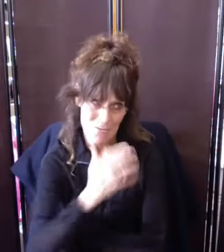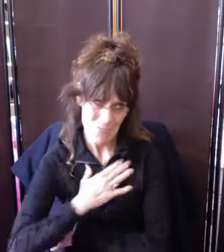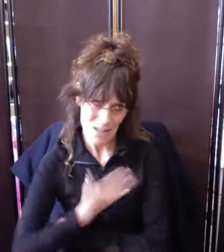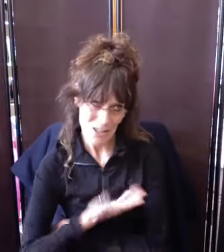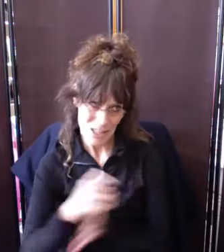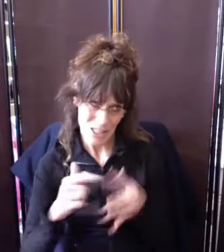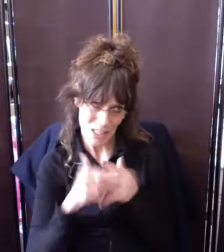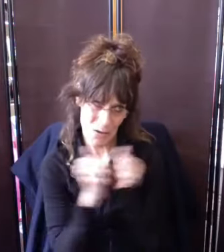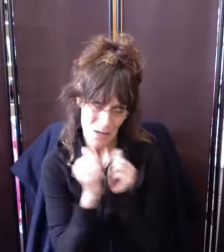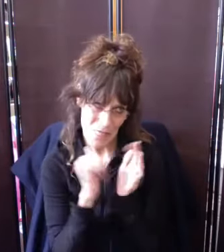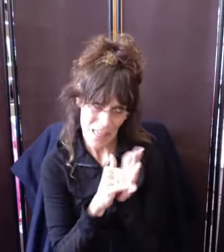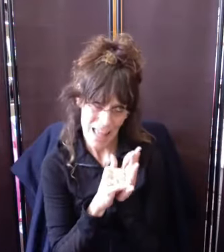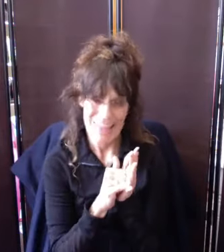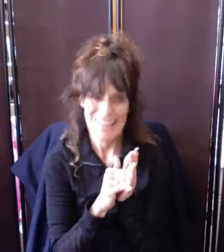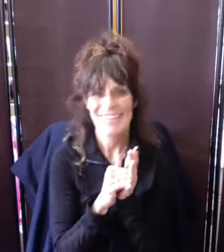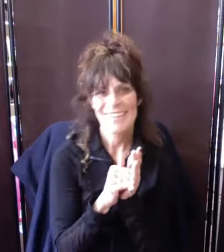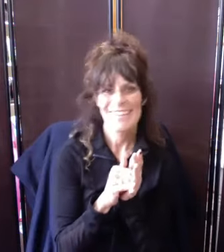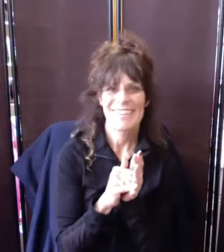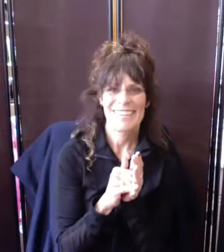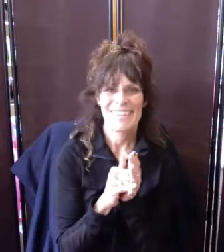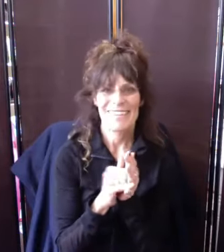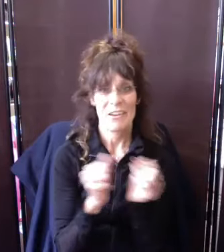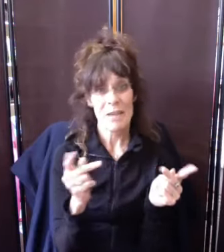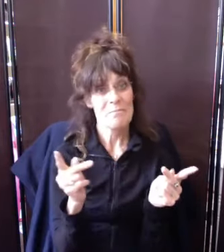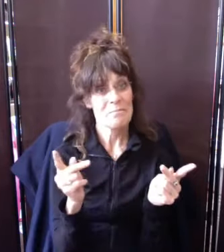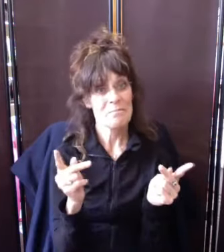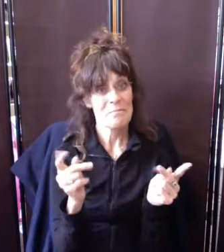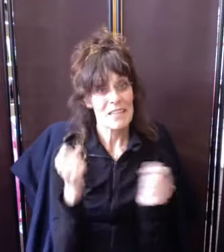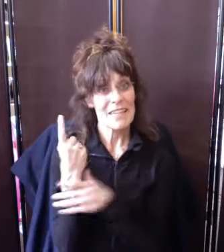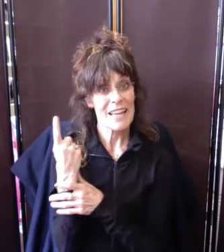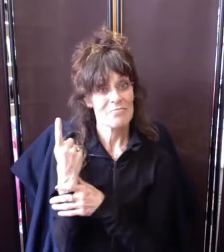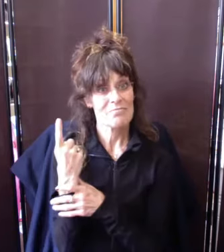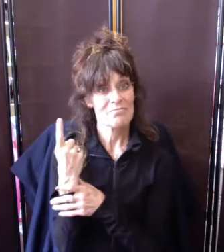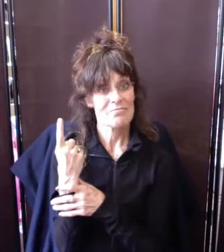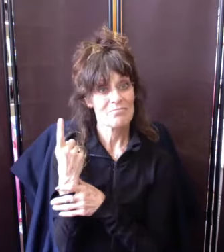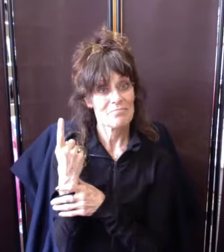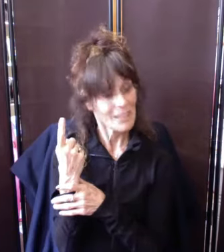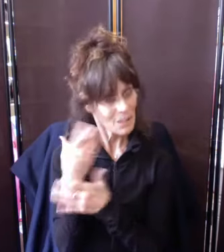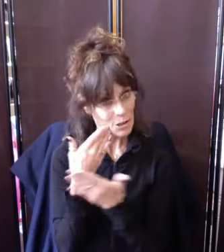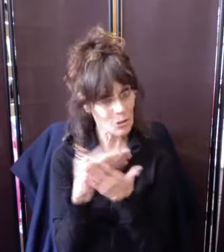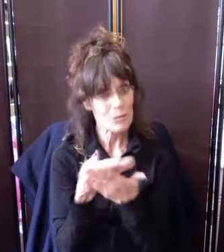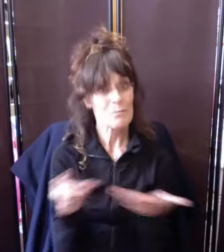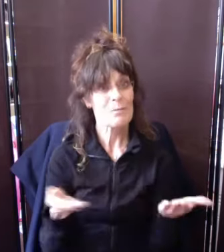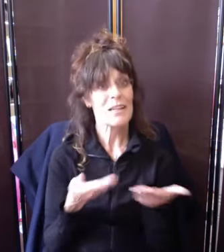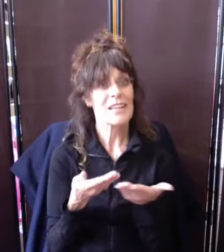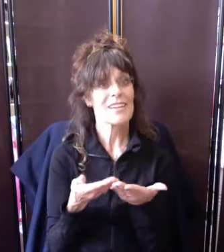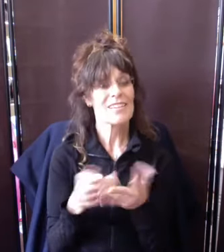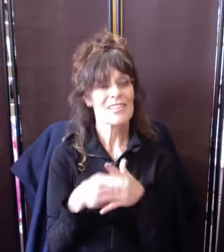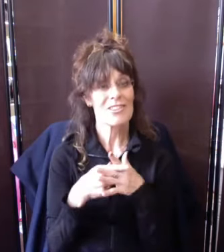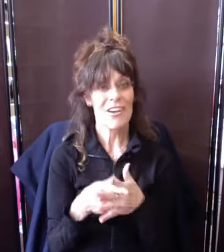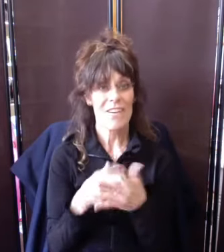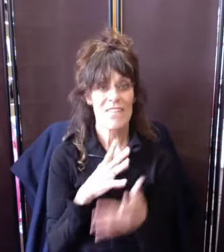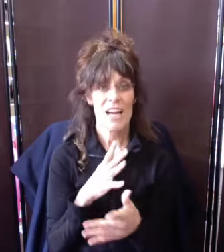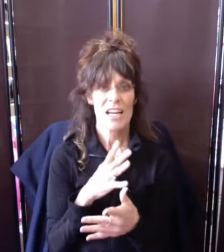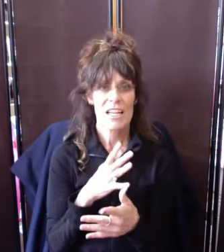And I said, okay. I get that. I can, that's a good place to start. Fine. And then she said other things like,